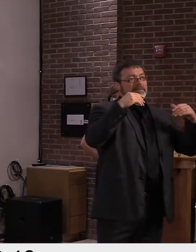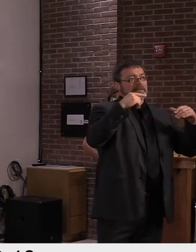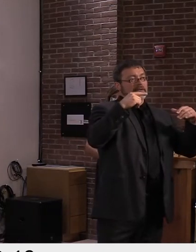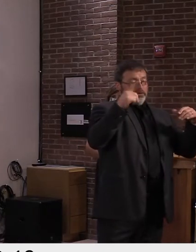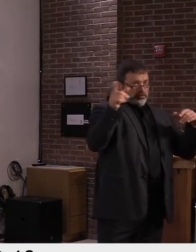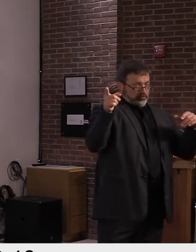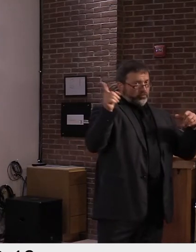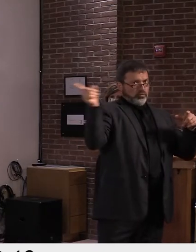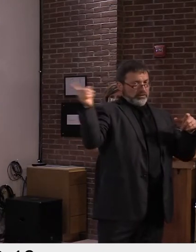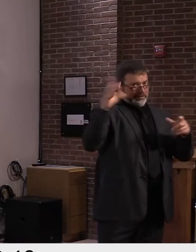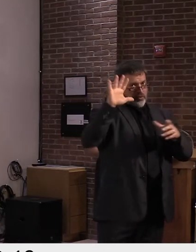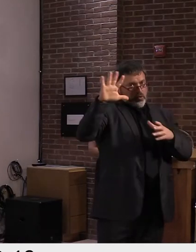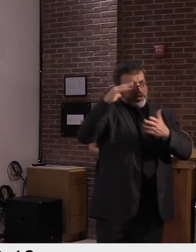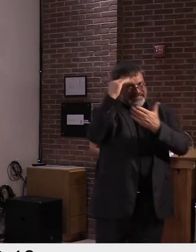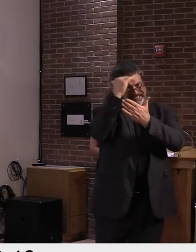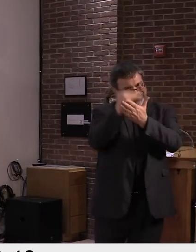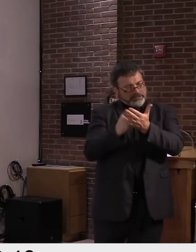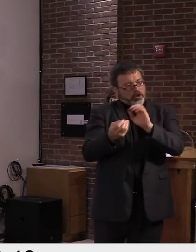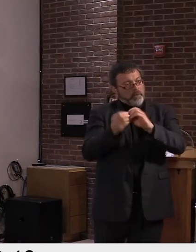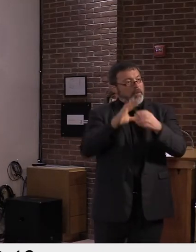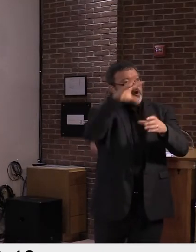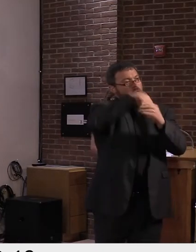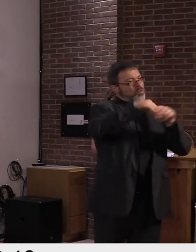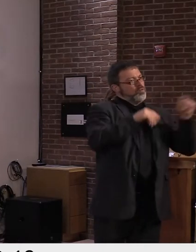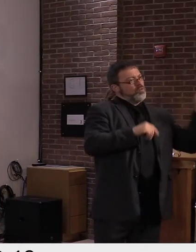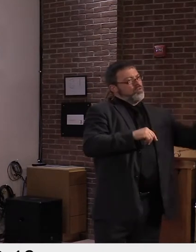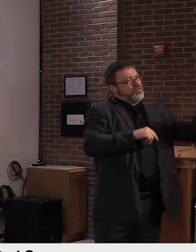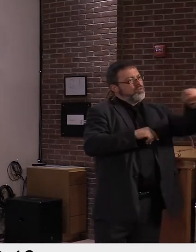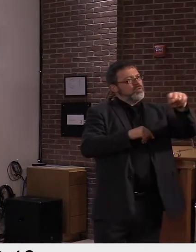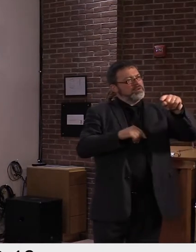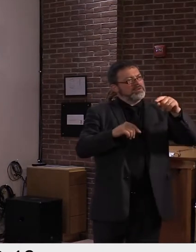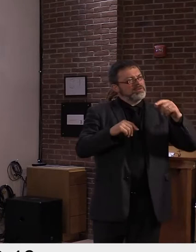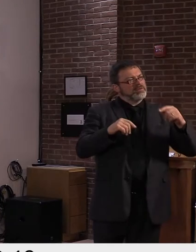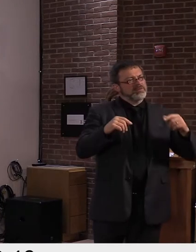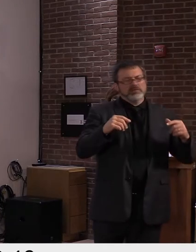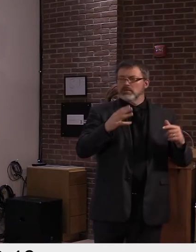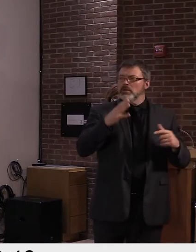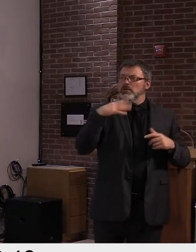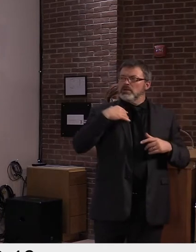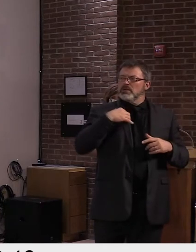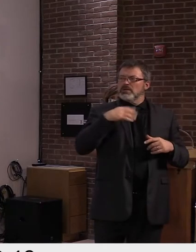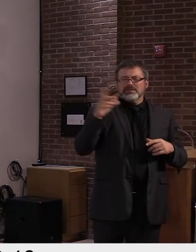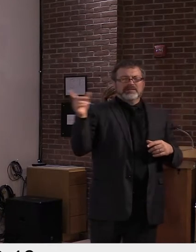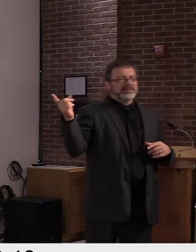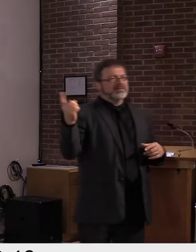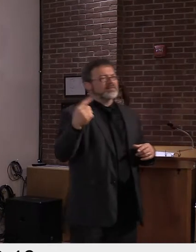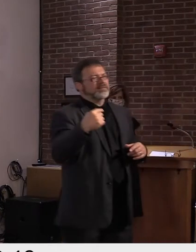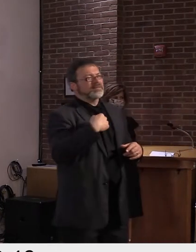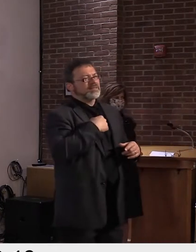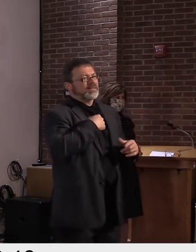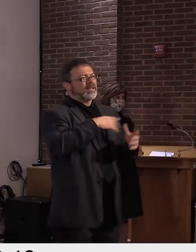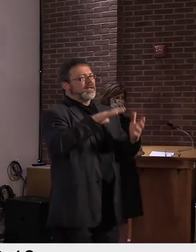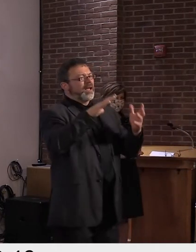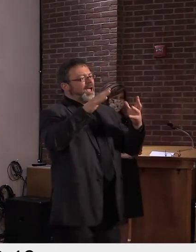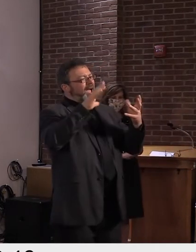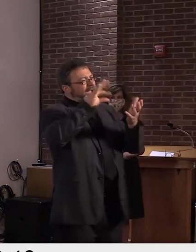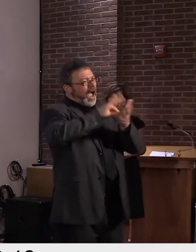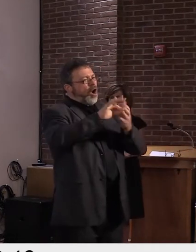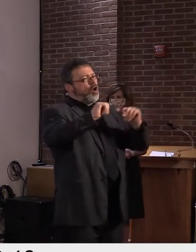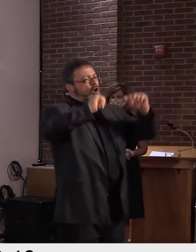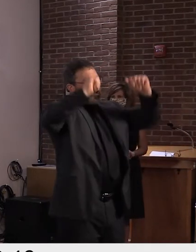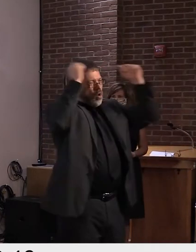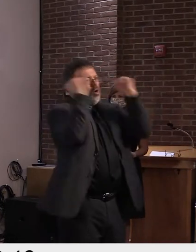the majority of those results should actually be included in the results that we see every day. There's a